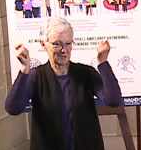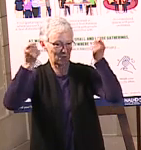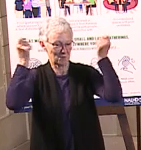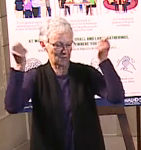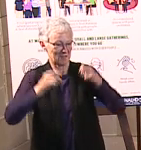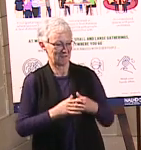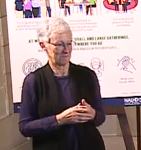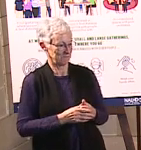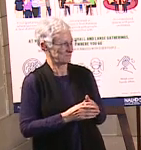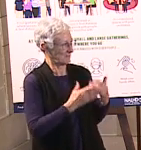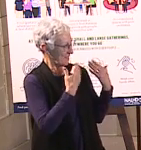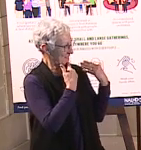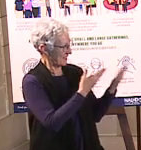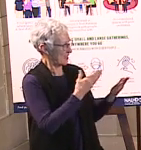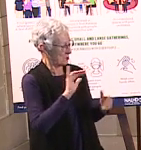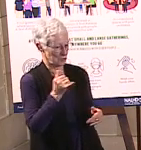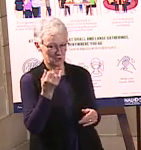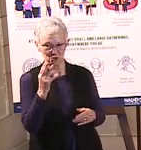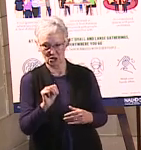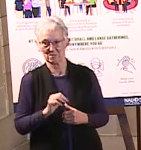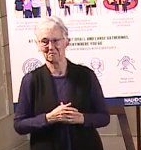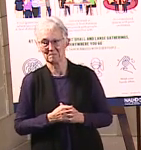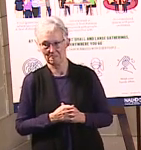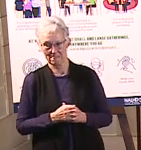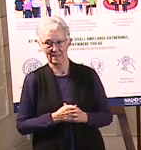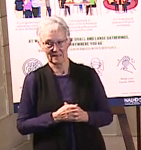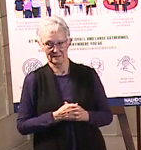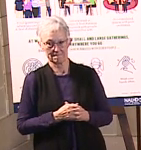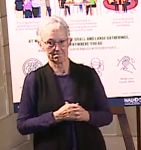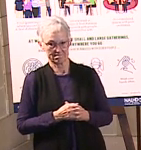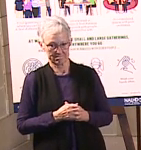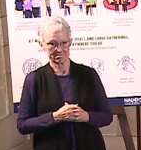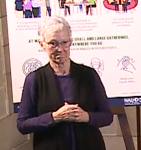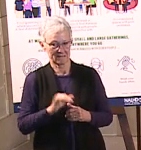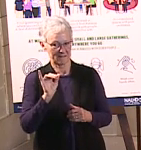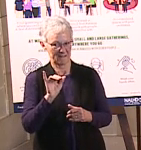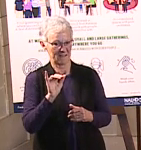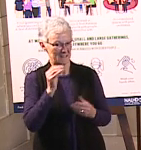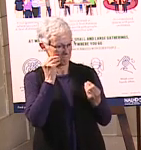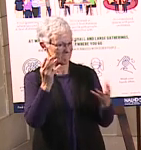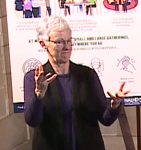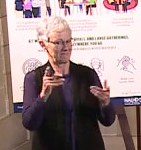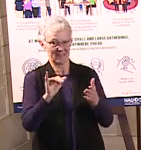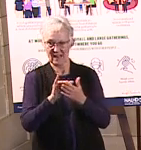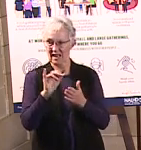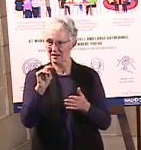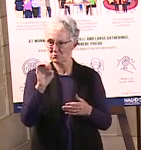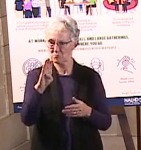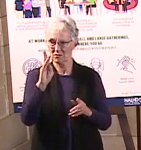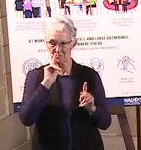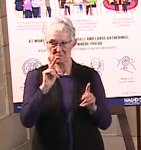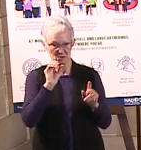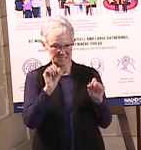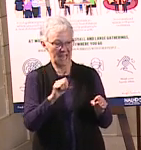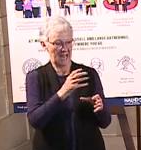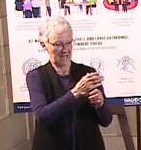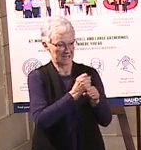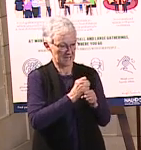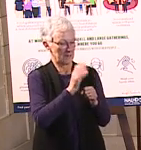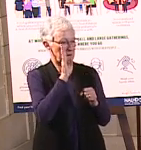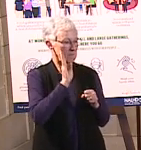and let Nebraskans know that they can get that, in many cases, get the beer delivered to them from your breweries.